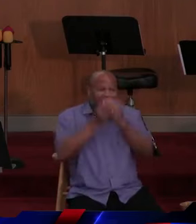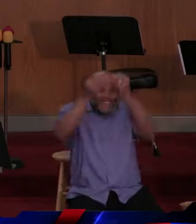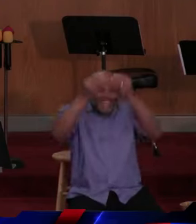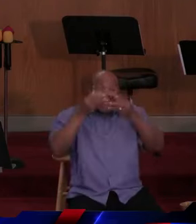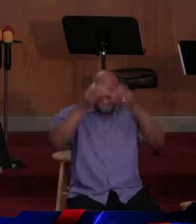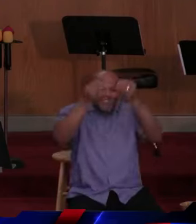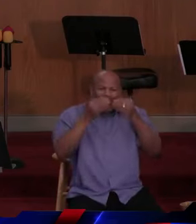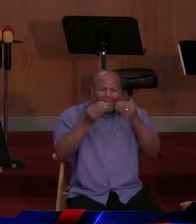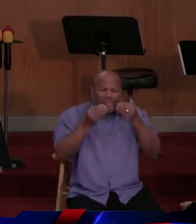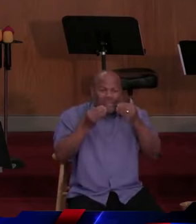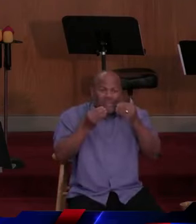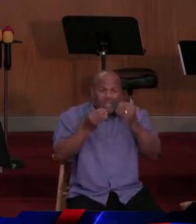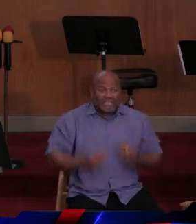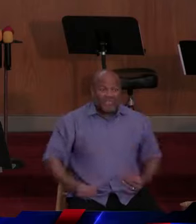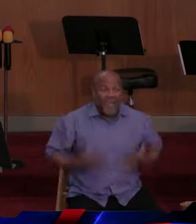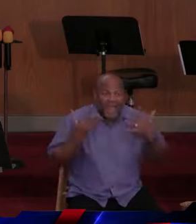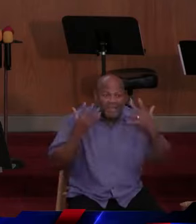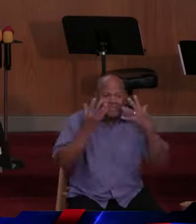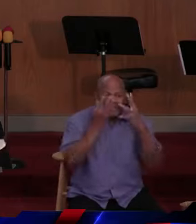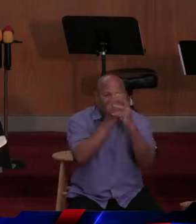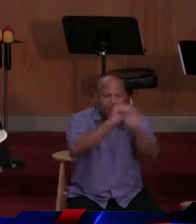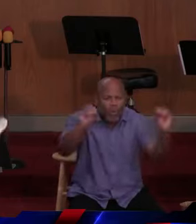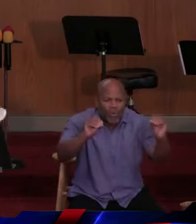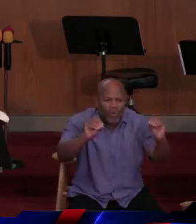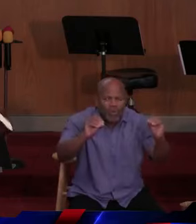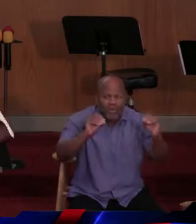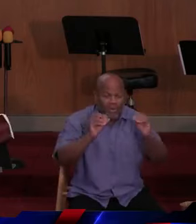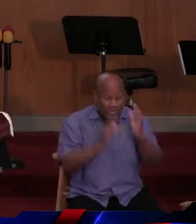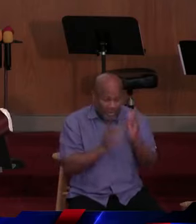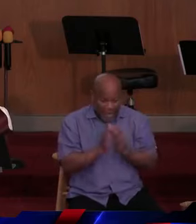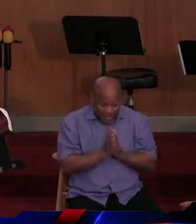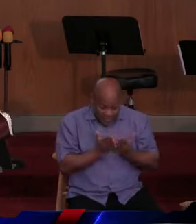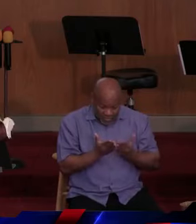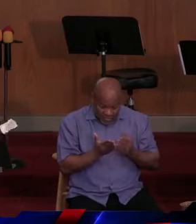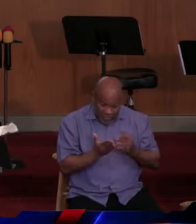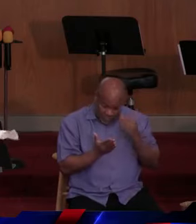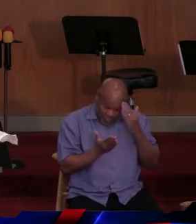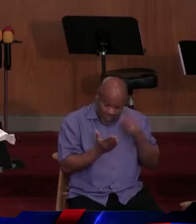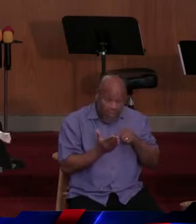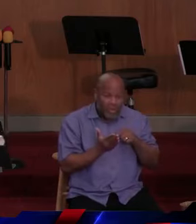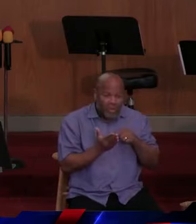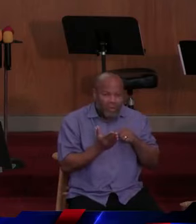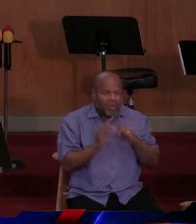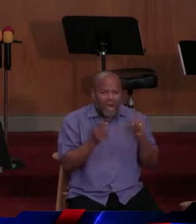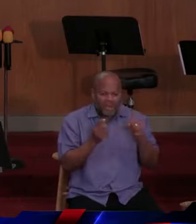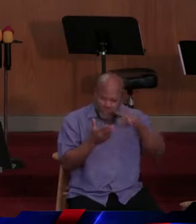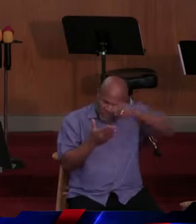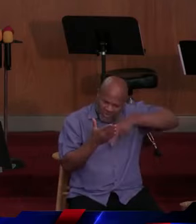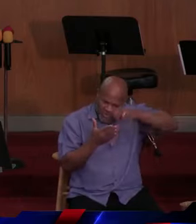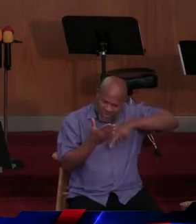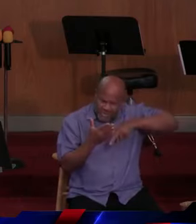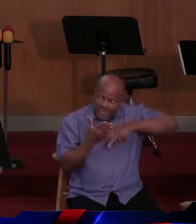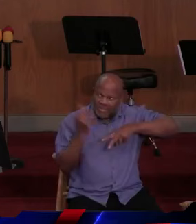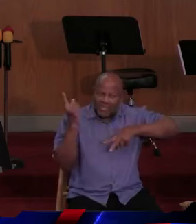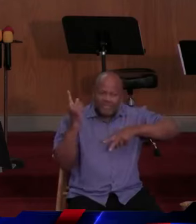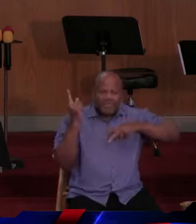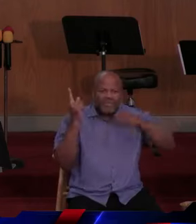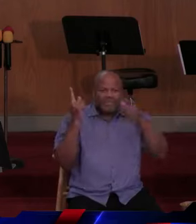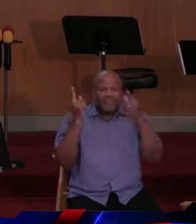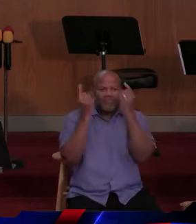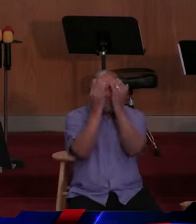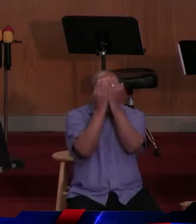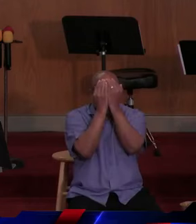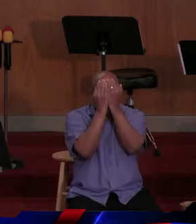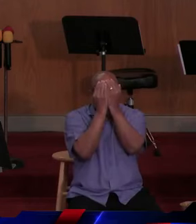without inspiration. You can know the book, but except he remove the veil, you won't understand any of this. It